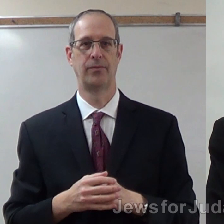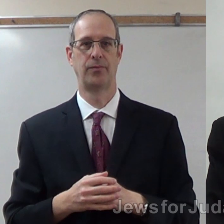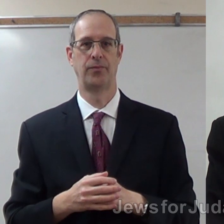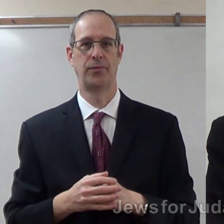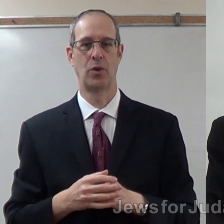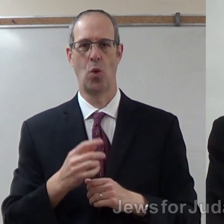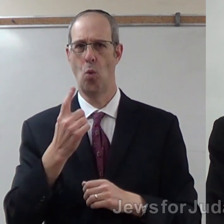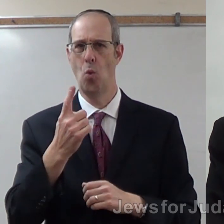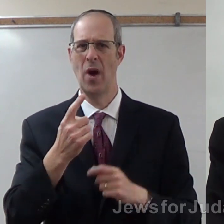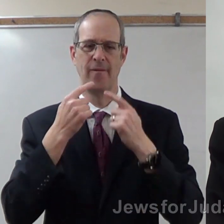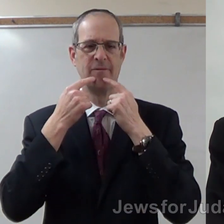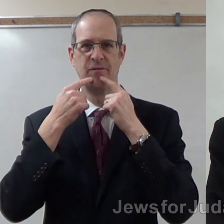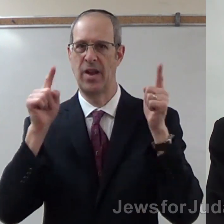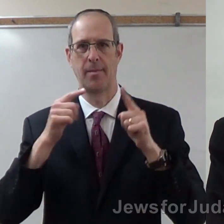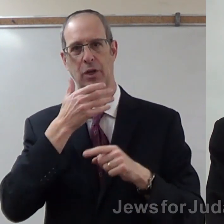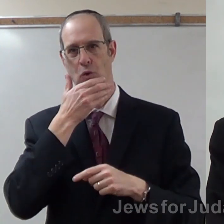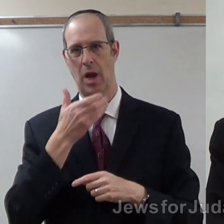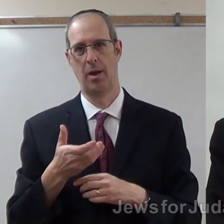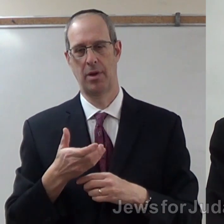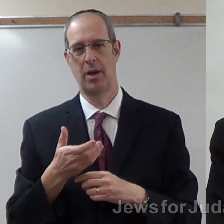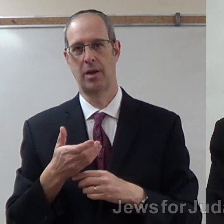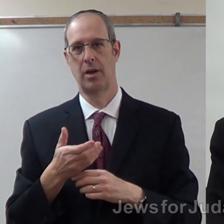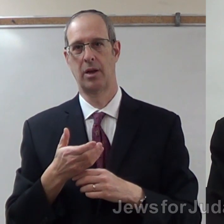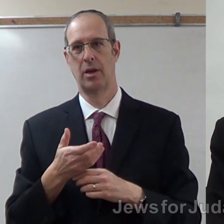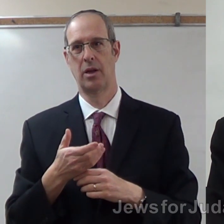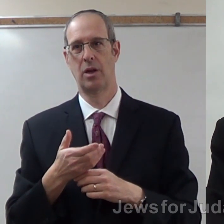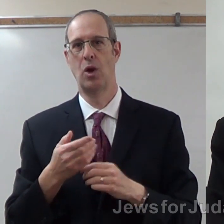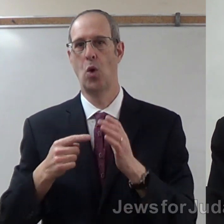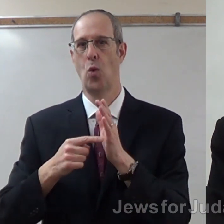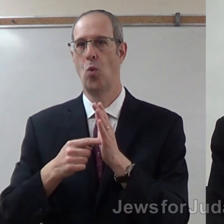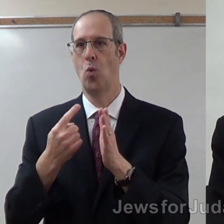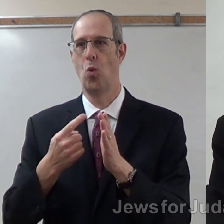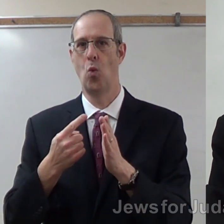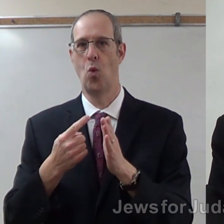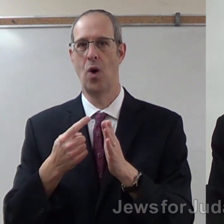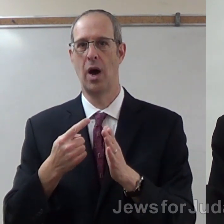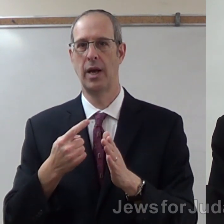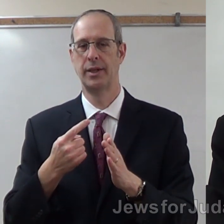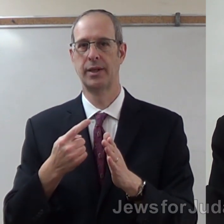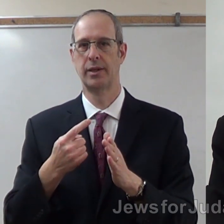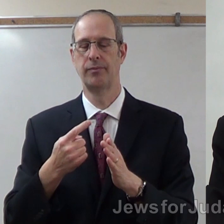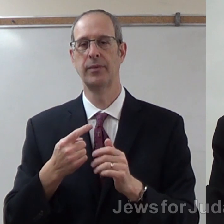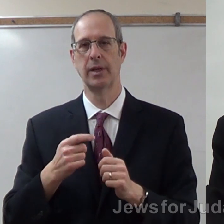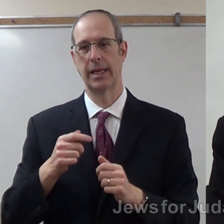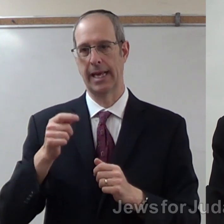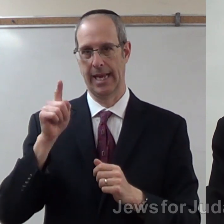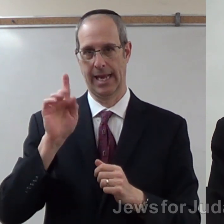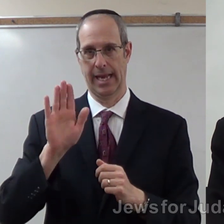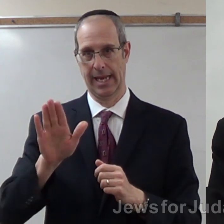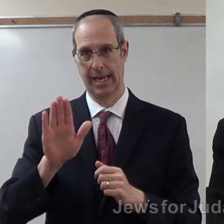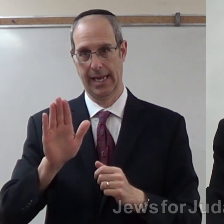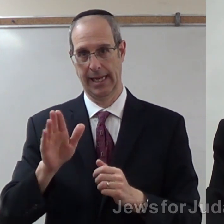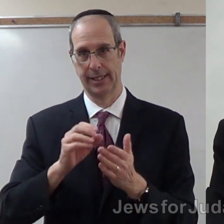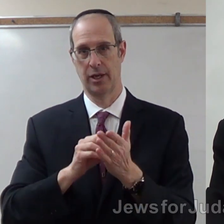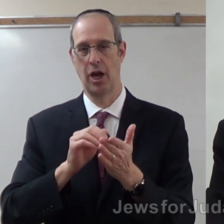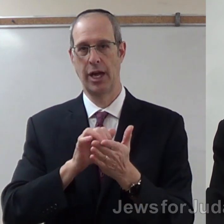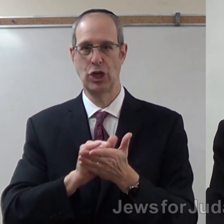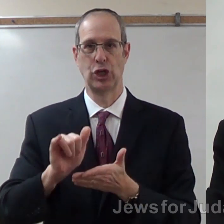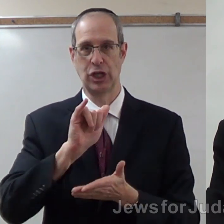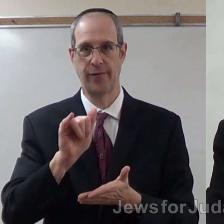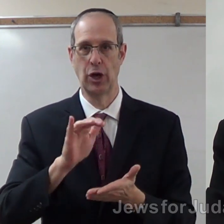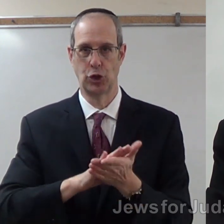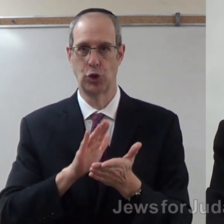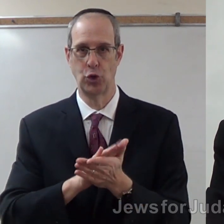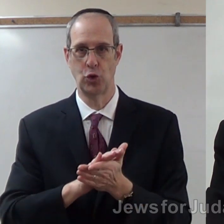One of our great rabbis was once driven to school, his yeshiva, by a